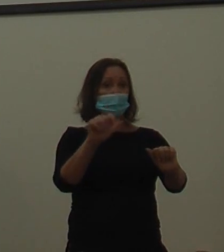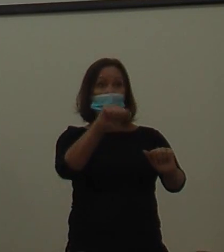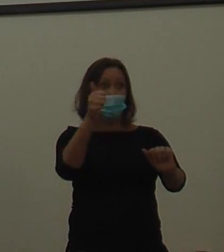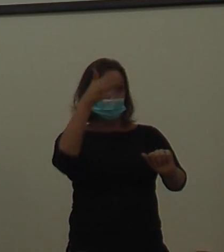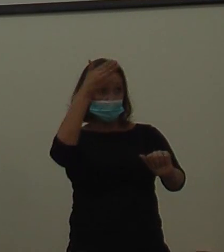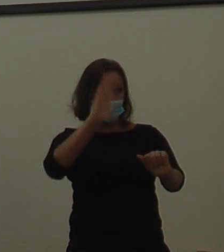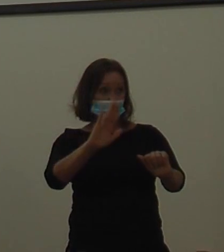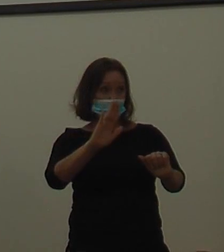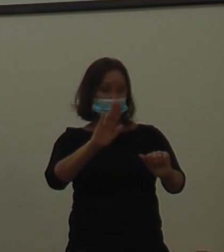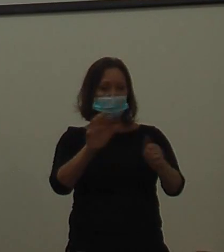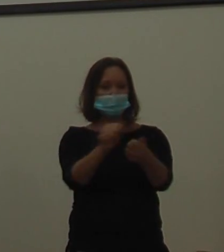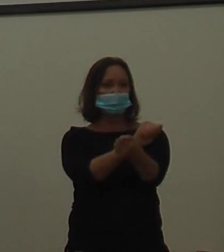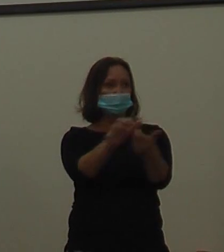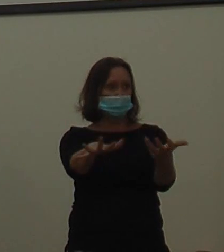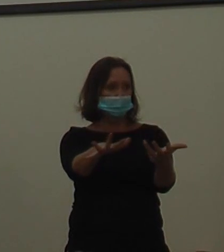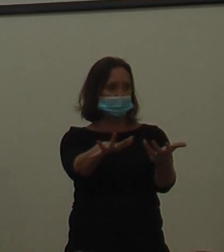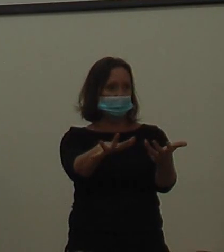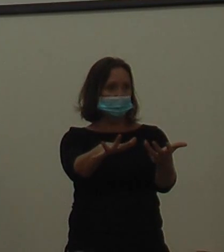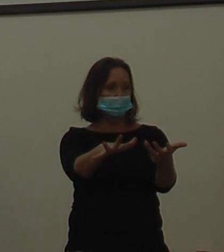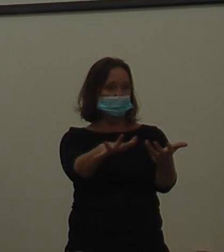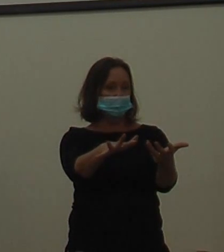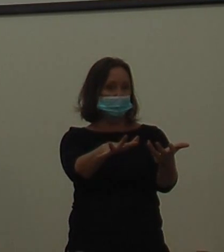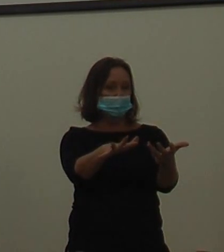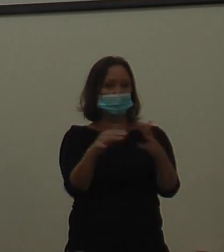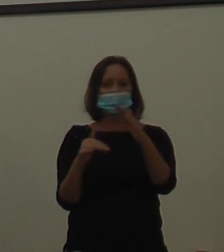to do. He does it